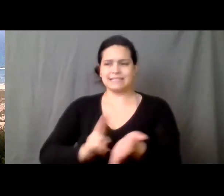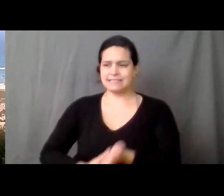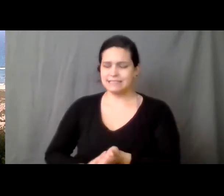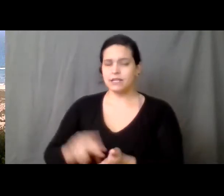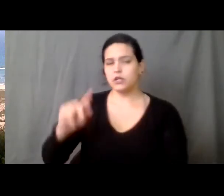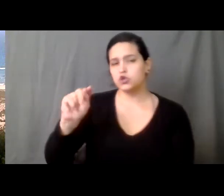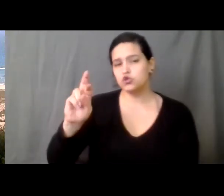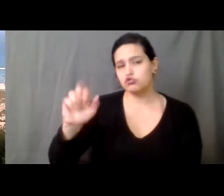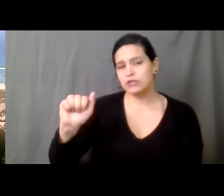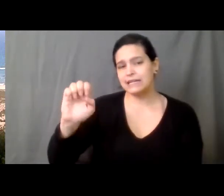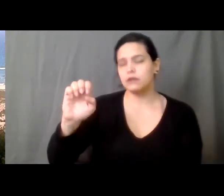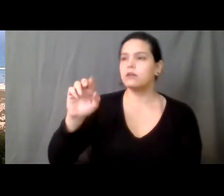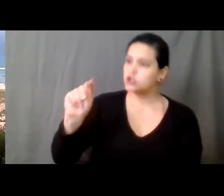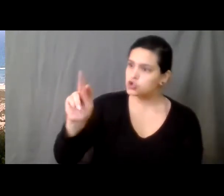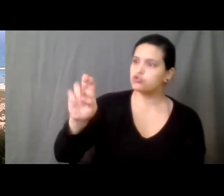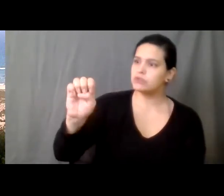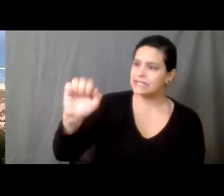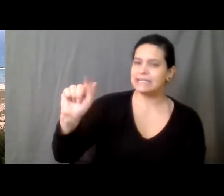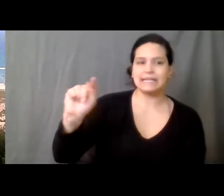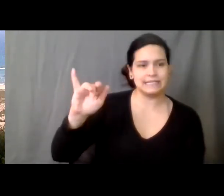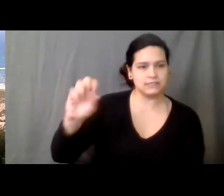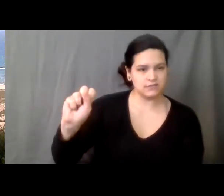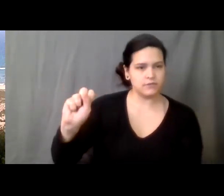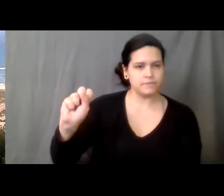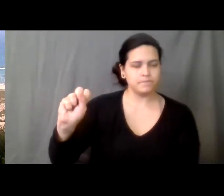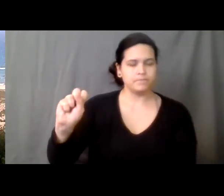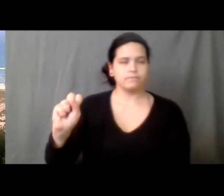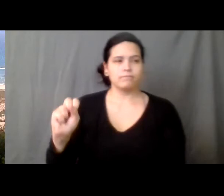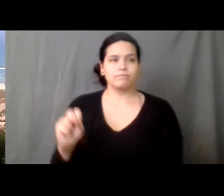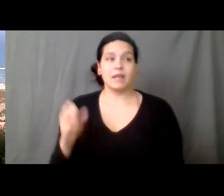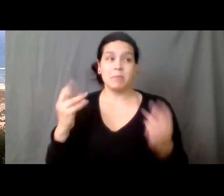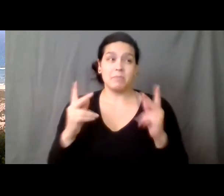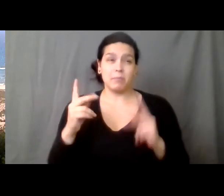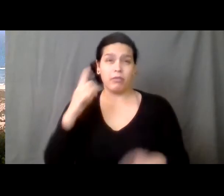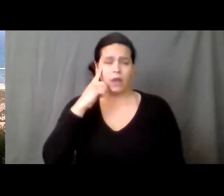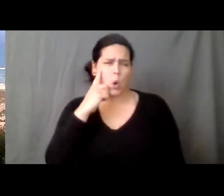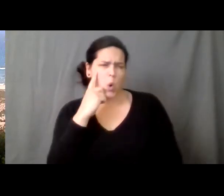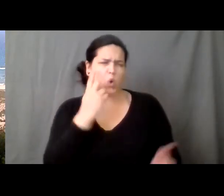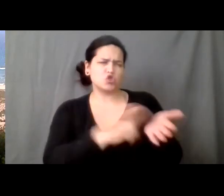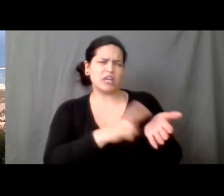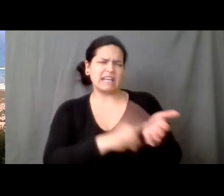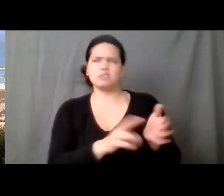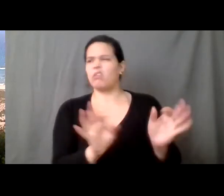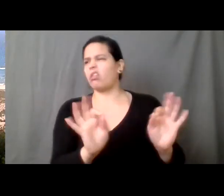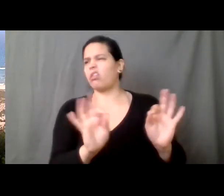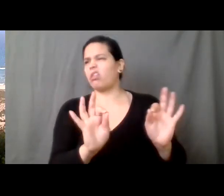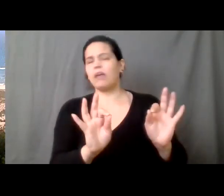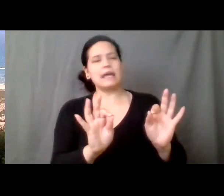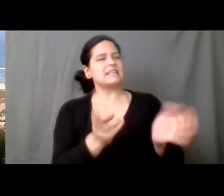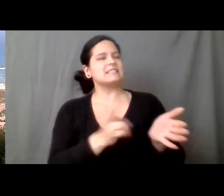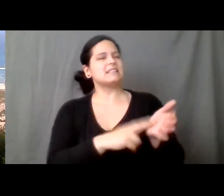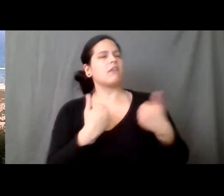say, well, those people who signed the treaties, you know, they really didn't have our best interest at heart. They signed away our rights and all these other